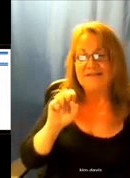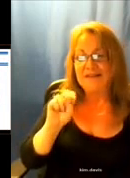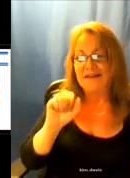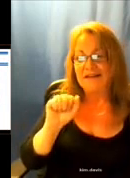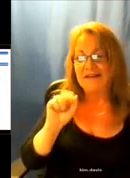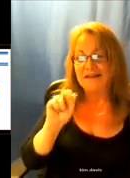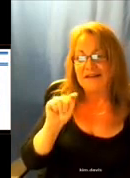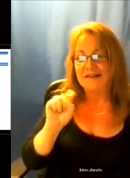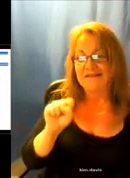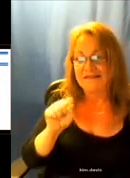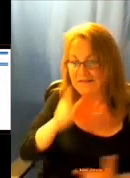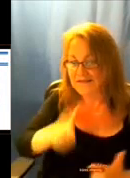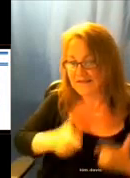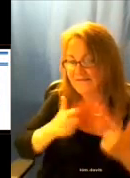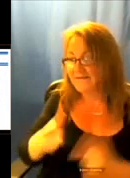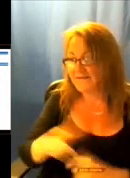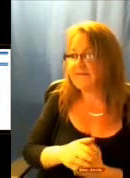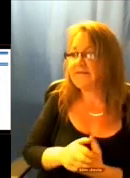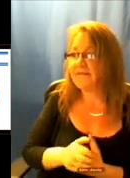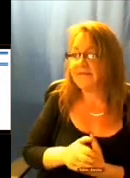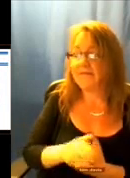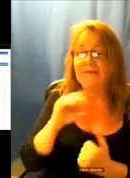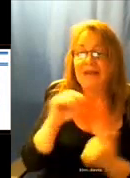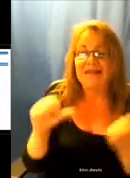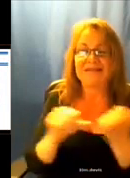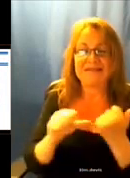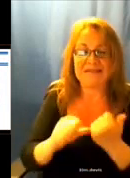Landlord and Tenants,